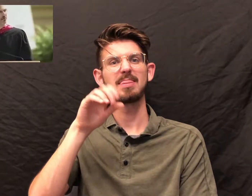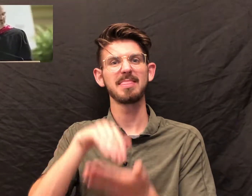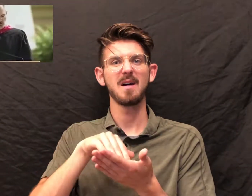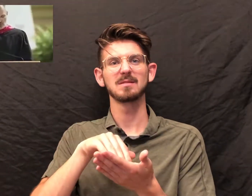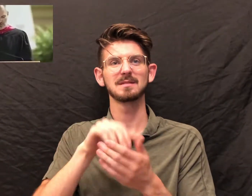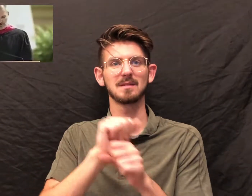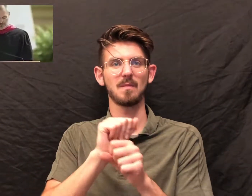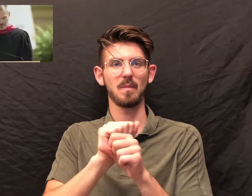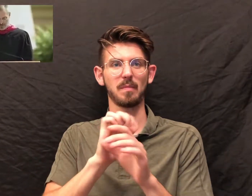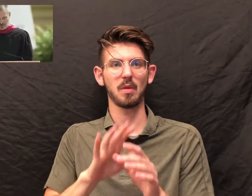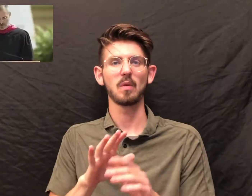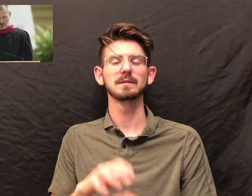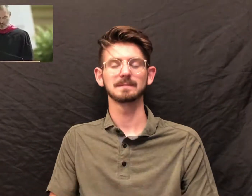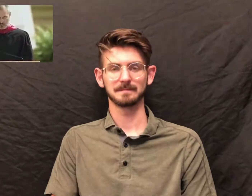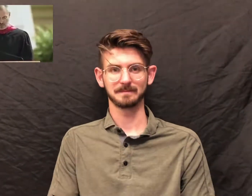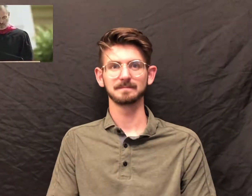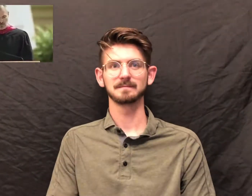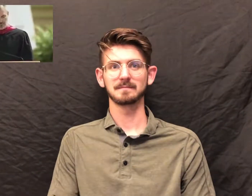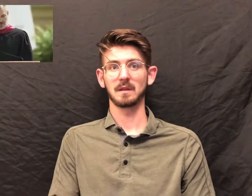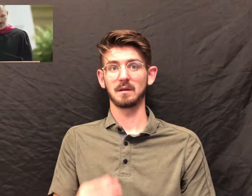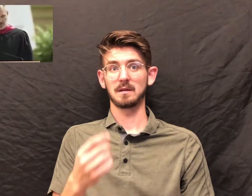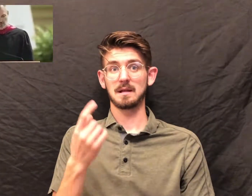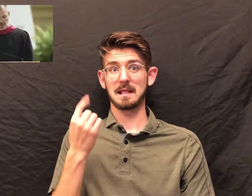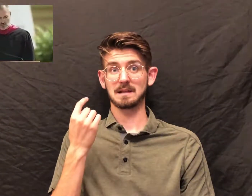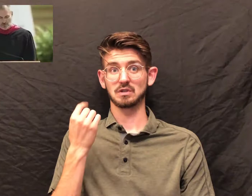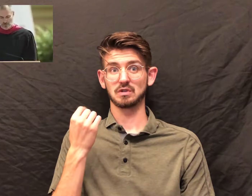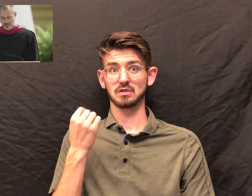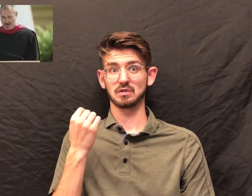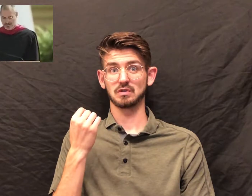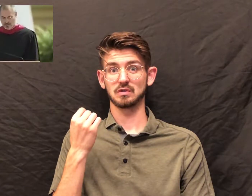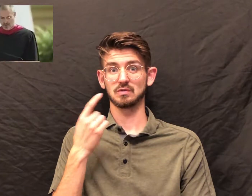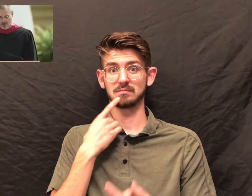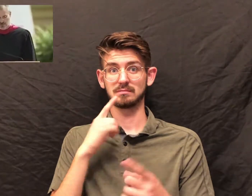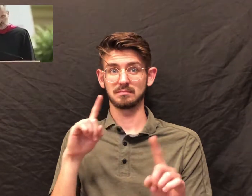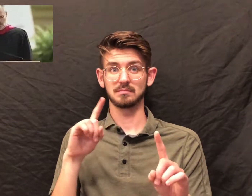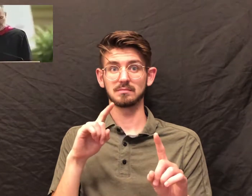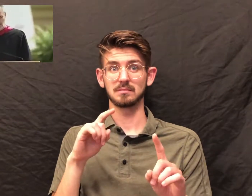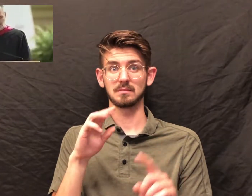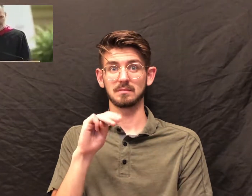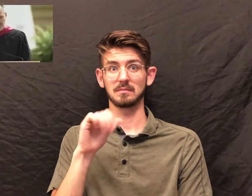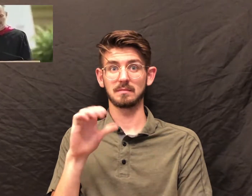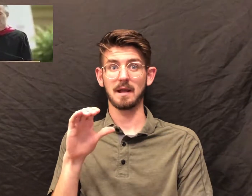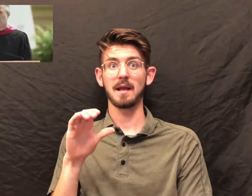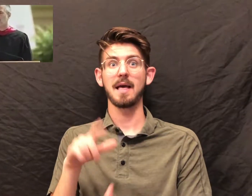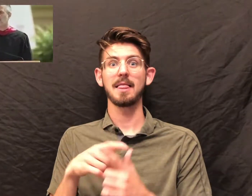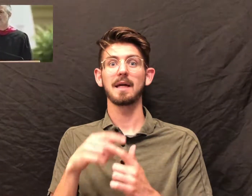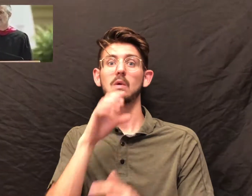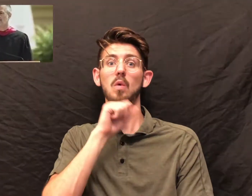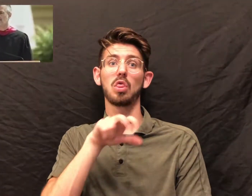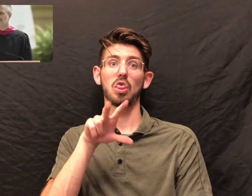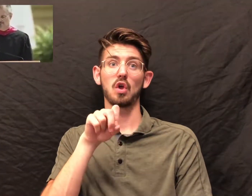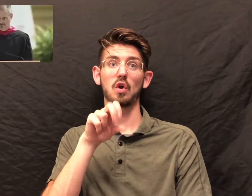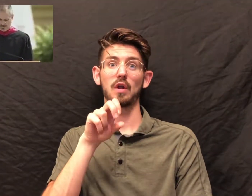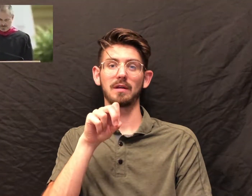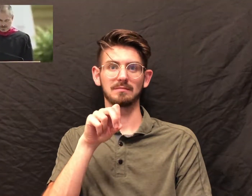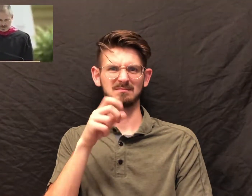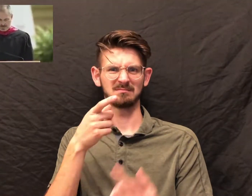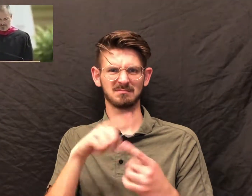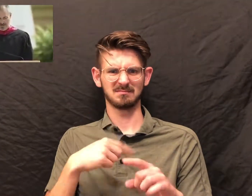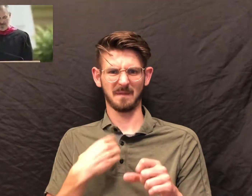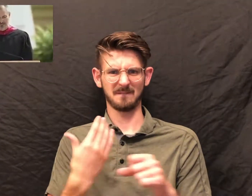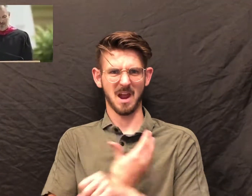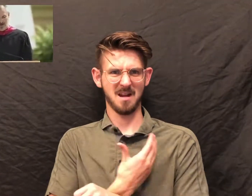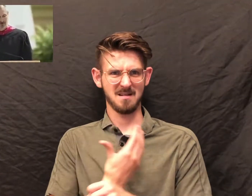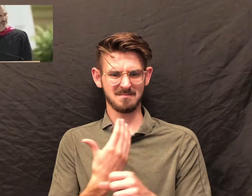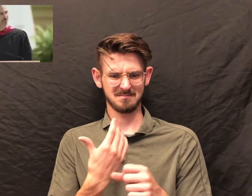the Macintosh, a year earlier, and I just turned 30. And then I got fired. How can you get fired